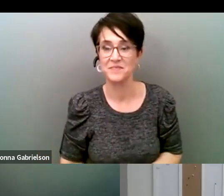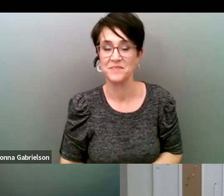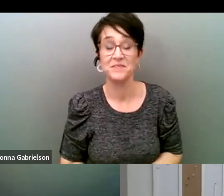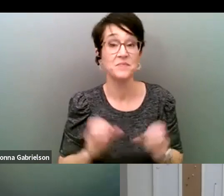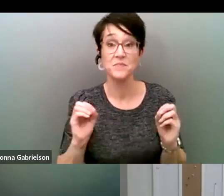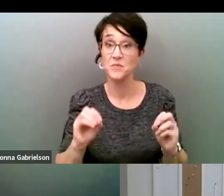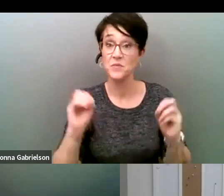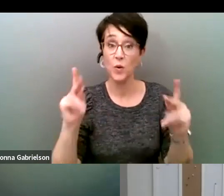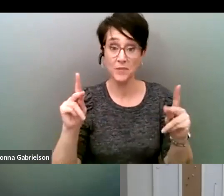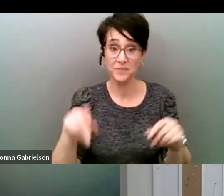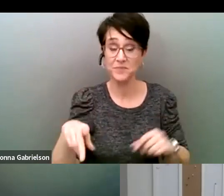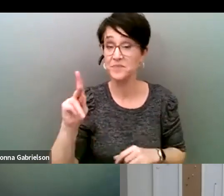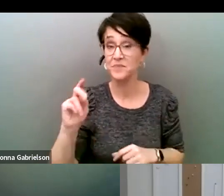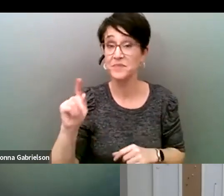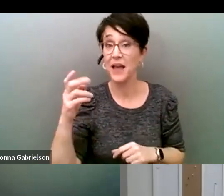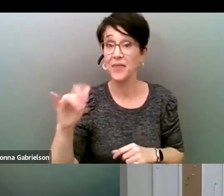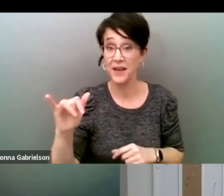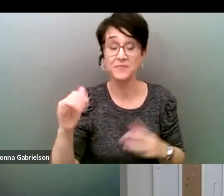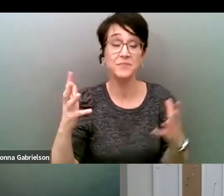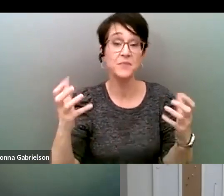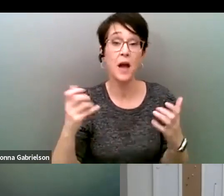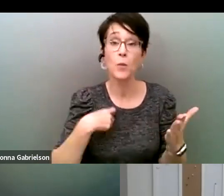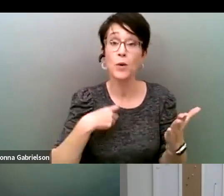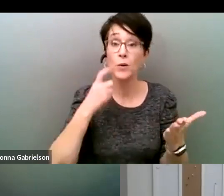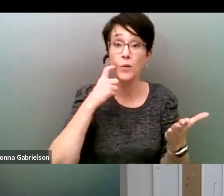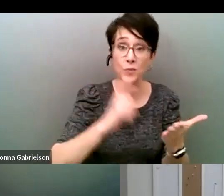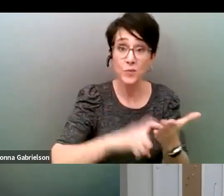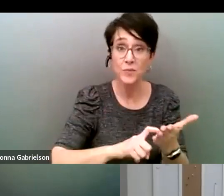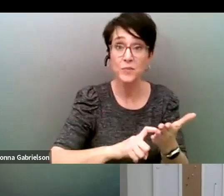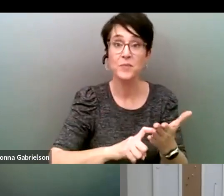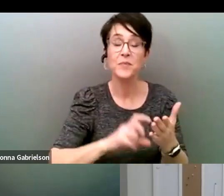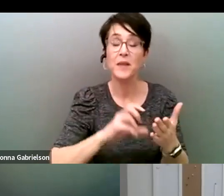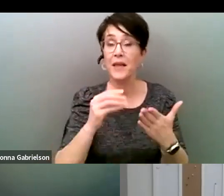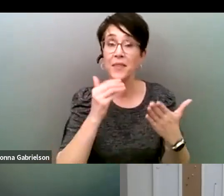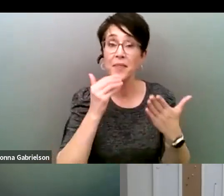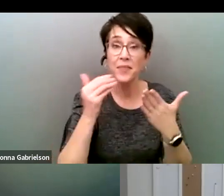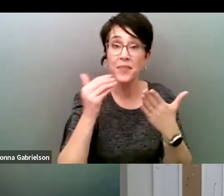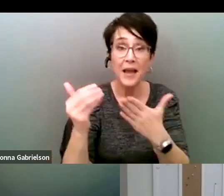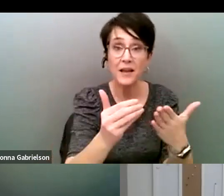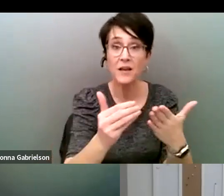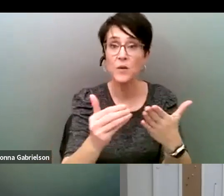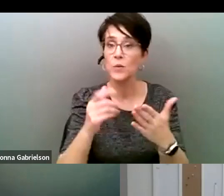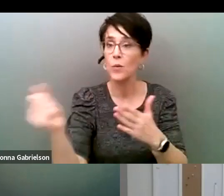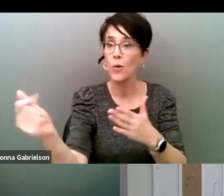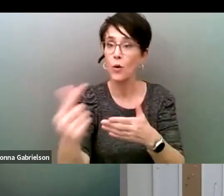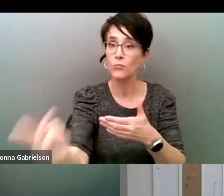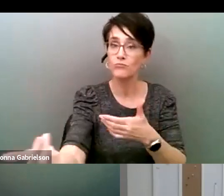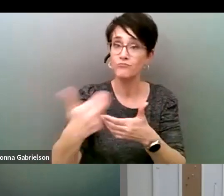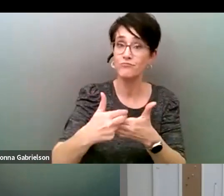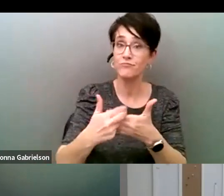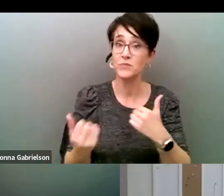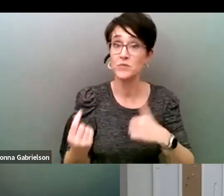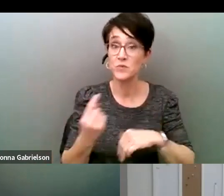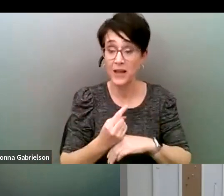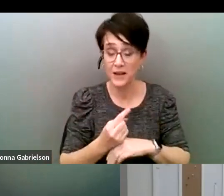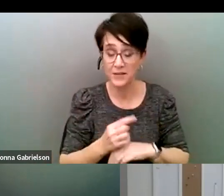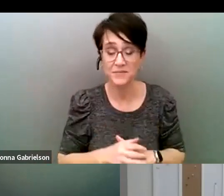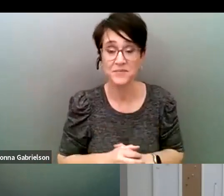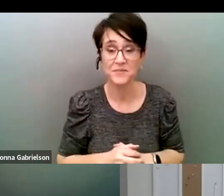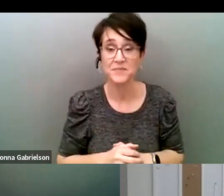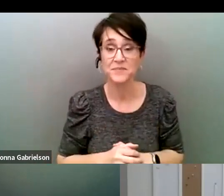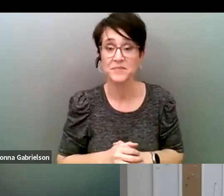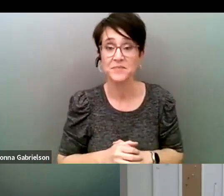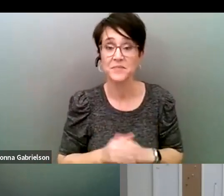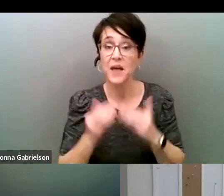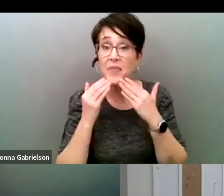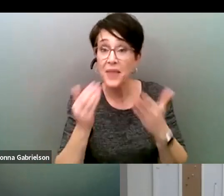All right, well, I would like to thank everybody that attended, and I would like to thank